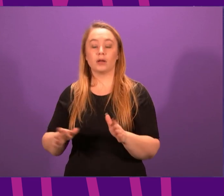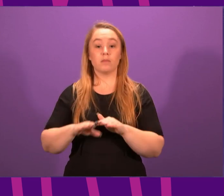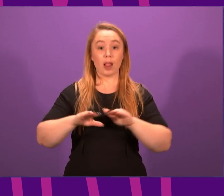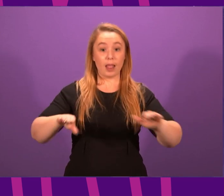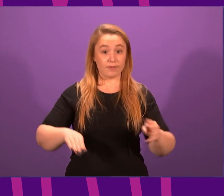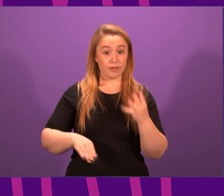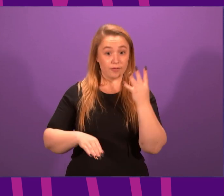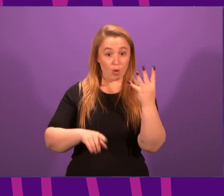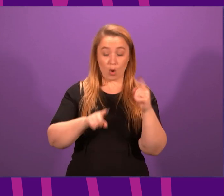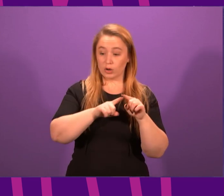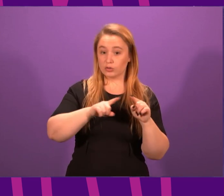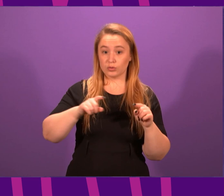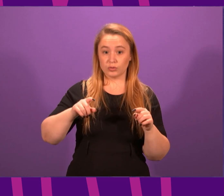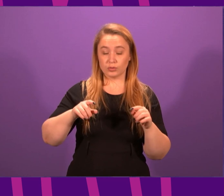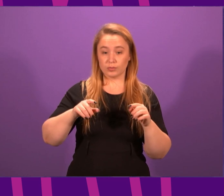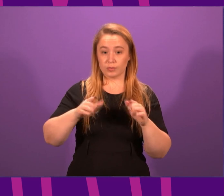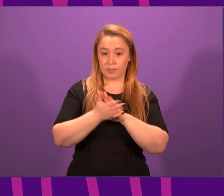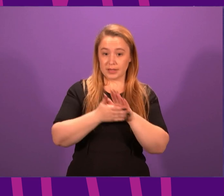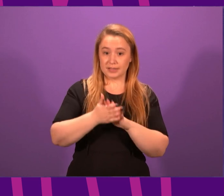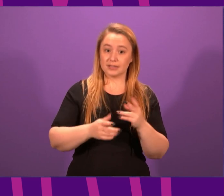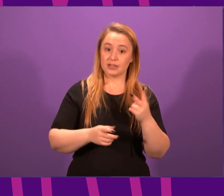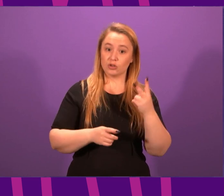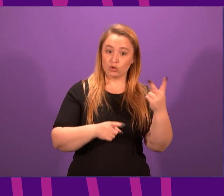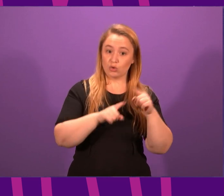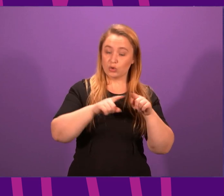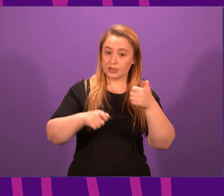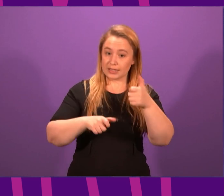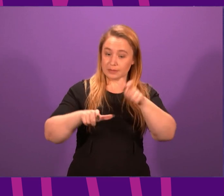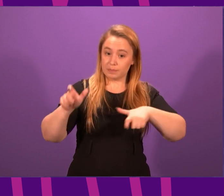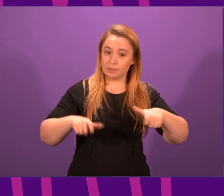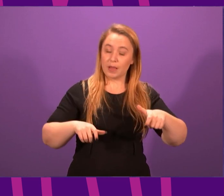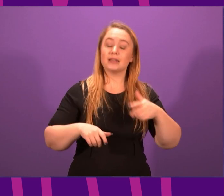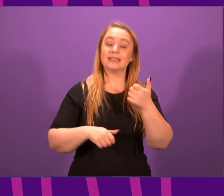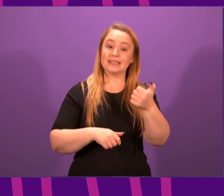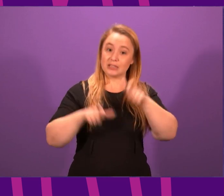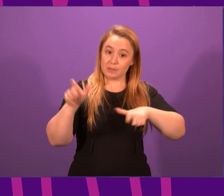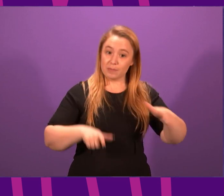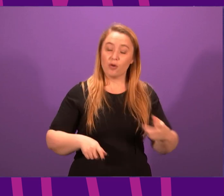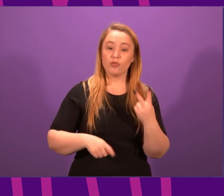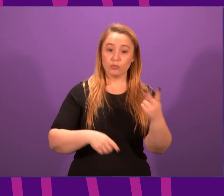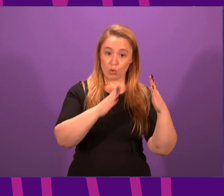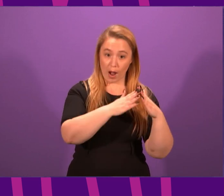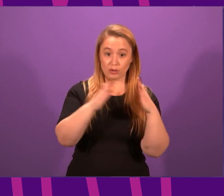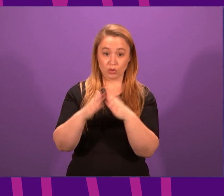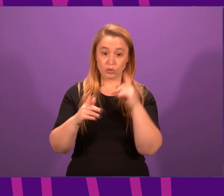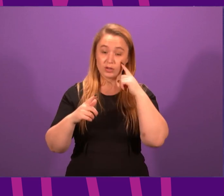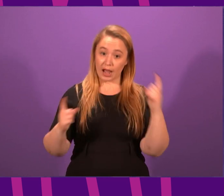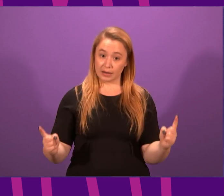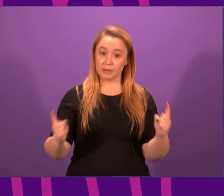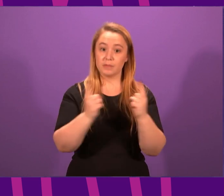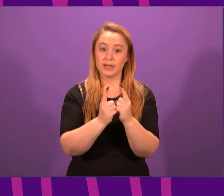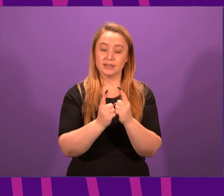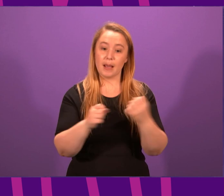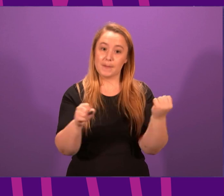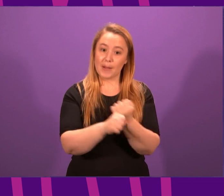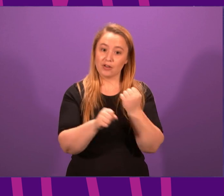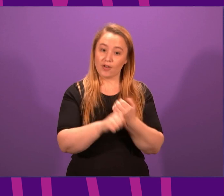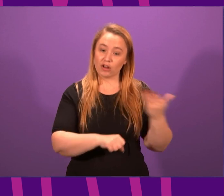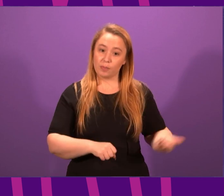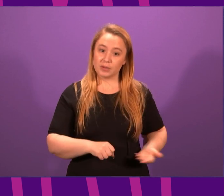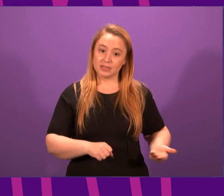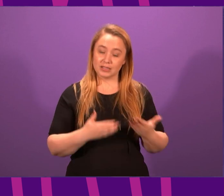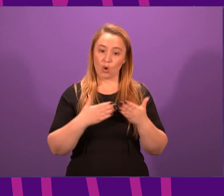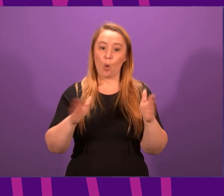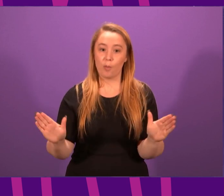to 6 people from 2 households could still meet outdoors, and manufacturing and construction businesses would stay open. Levels 2 and